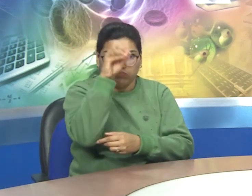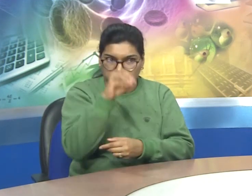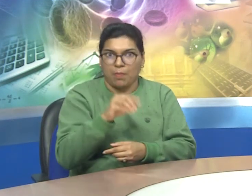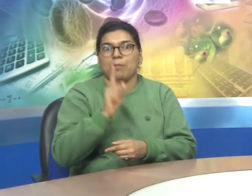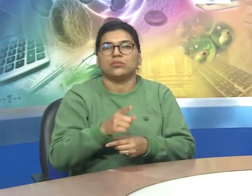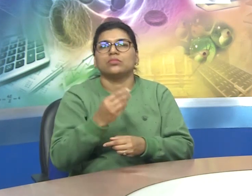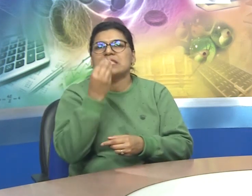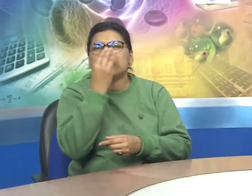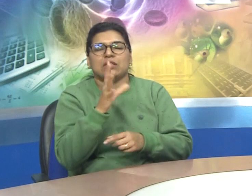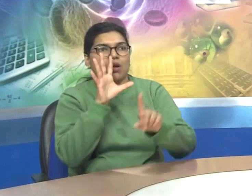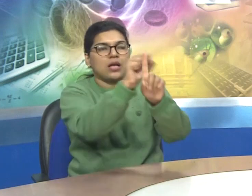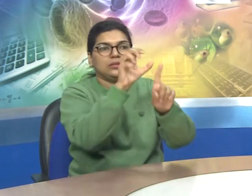place of a term.